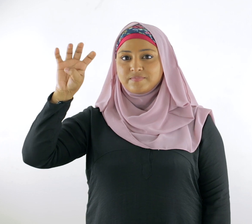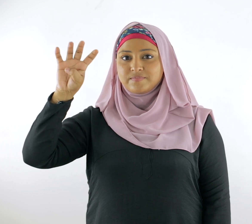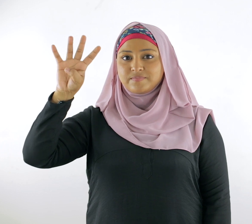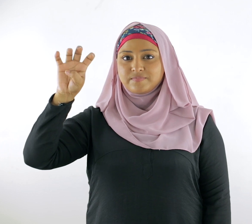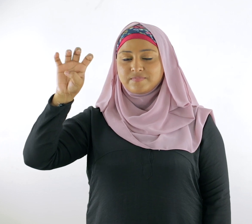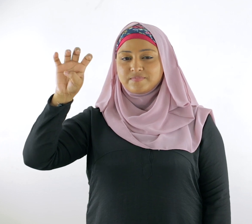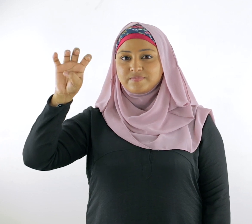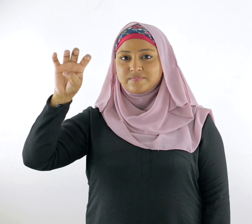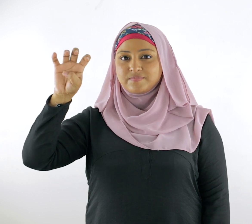14,